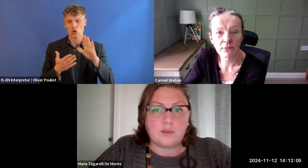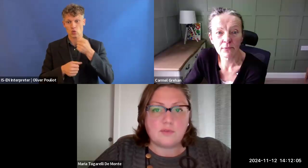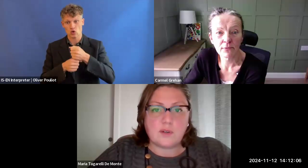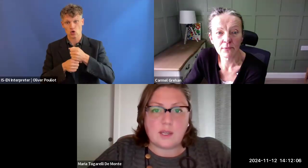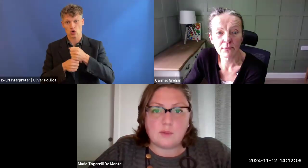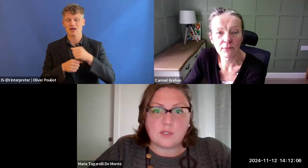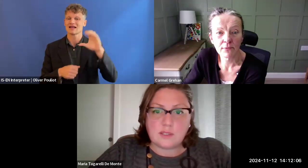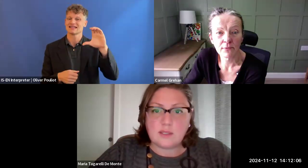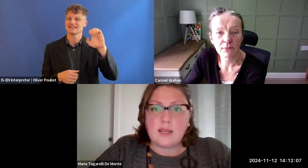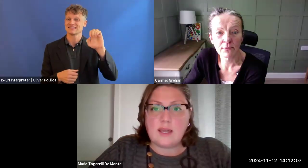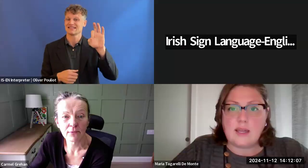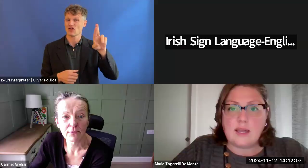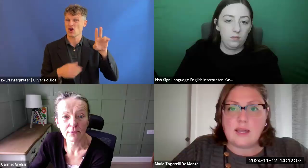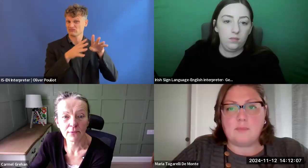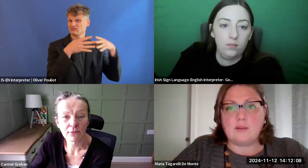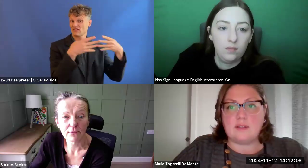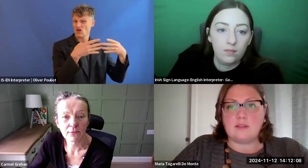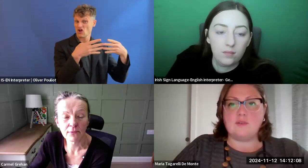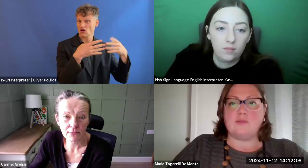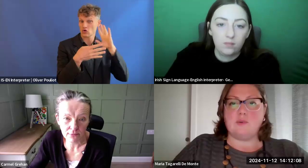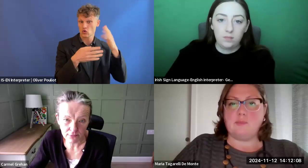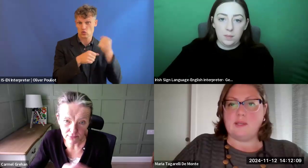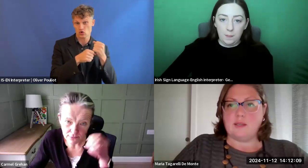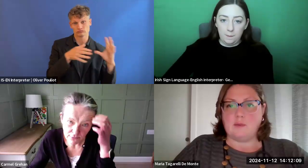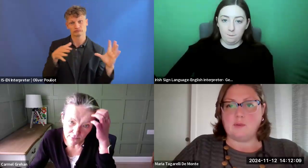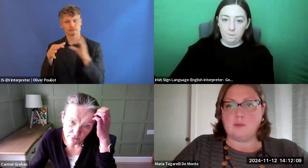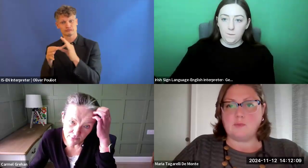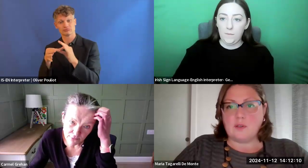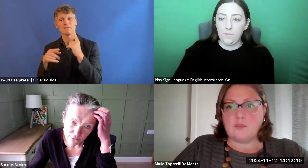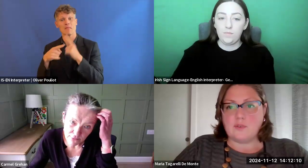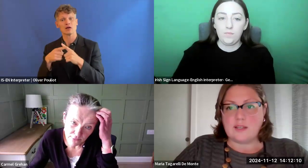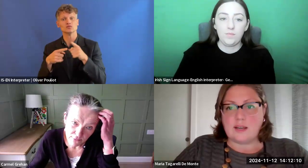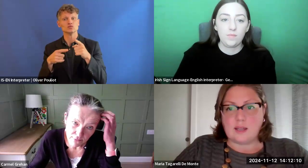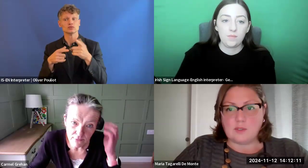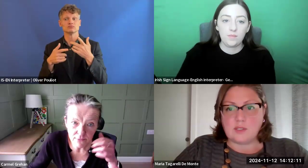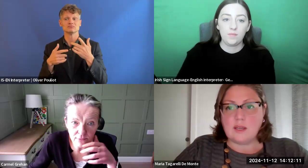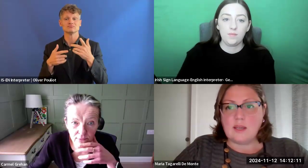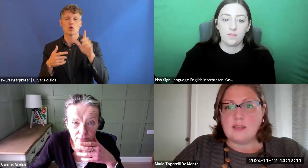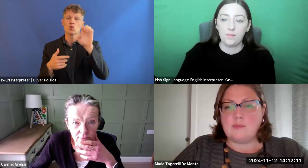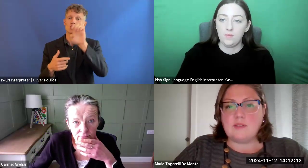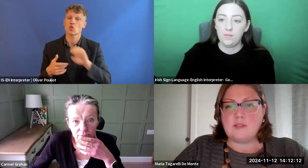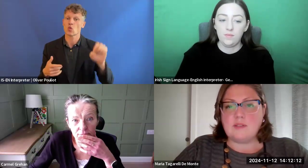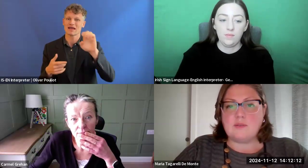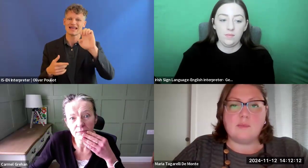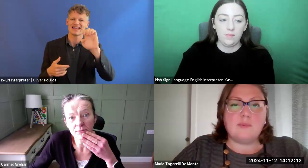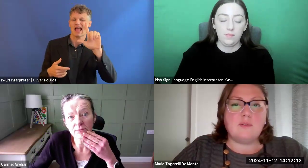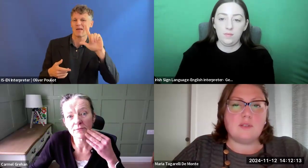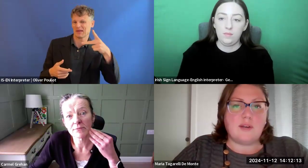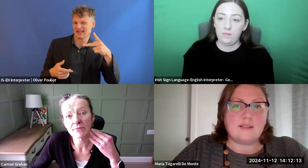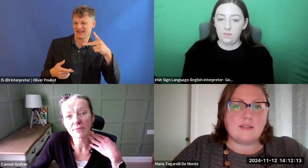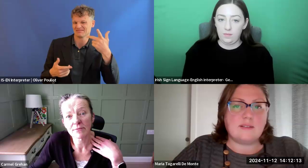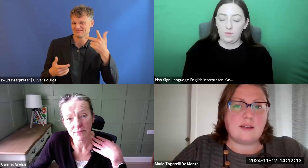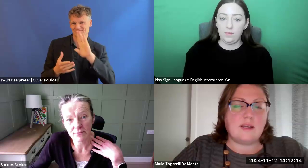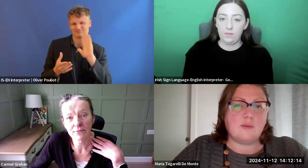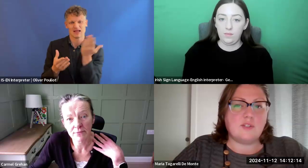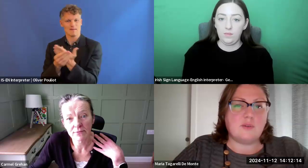Framework of Reference for Languages and piloting the use of European Language Portfolio for Sign Languages demonstrate her commitment